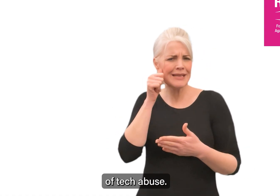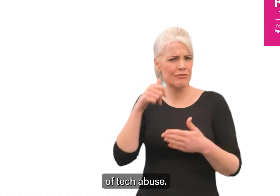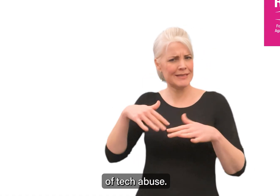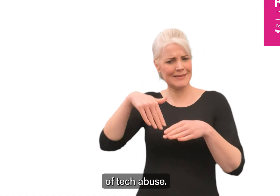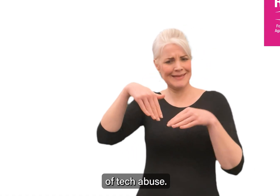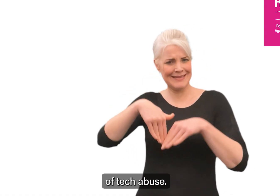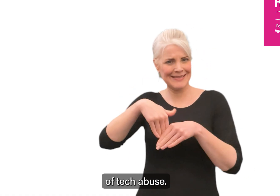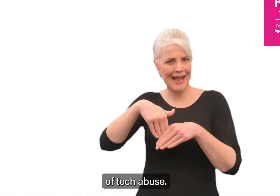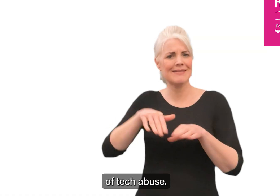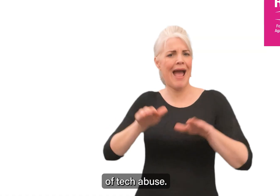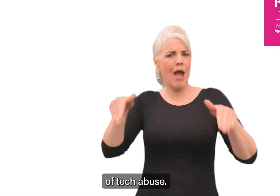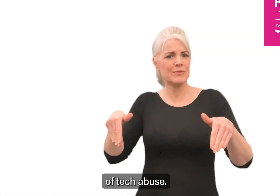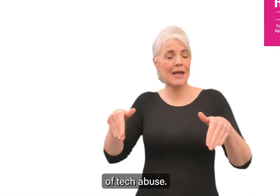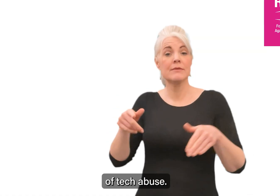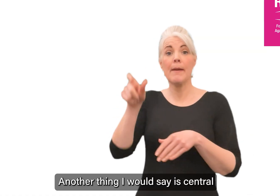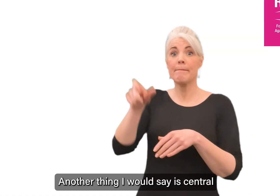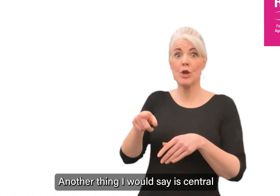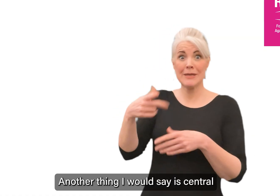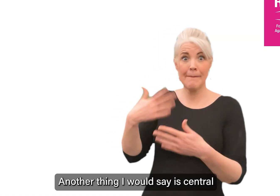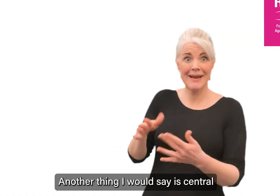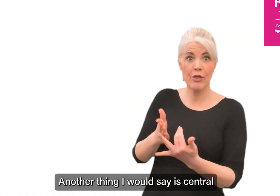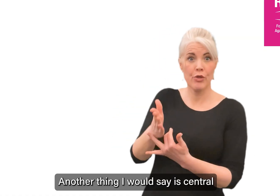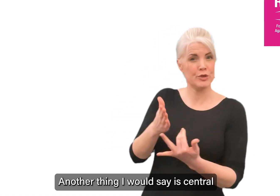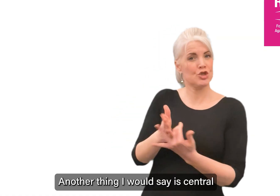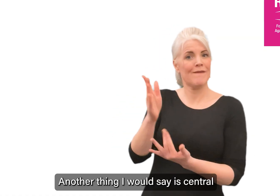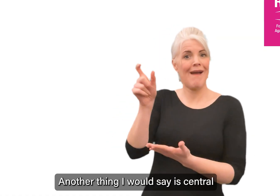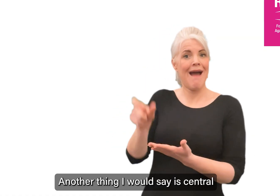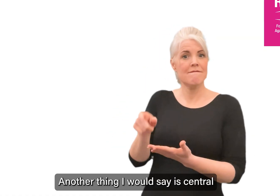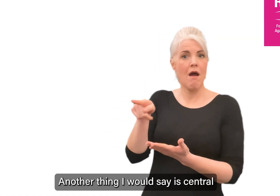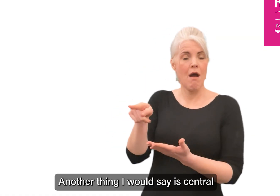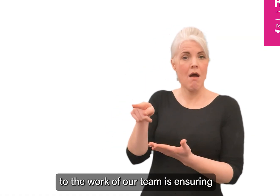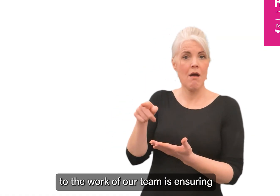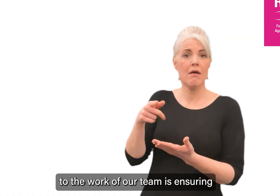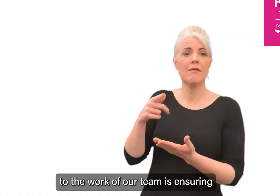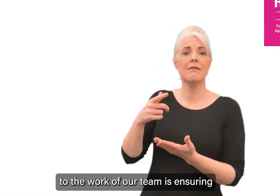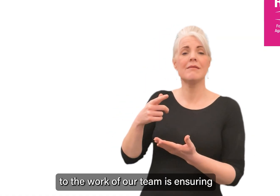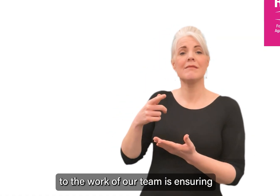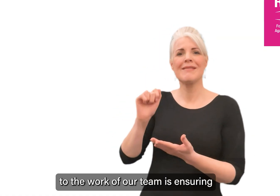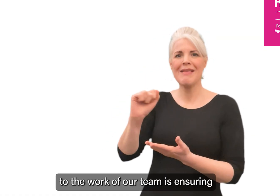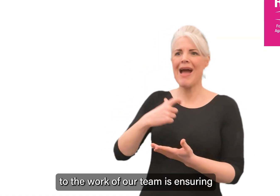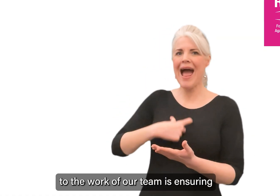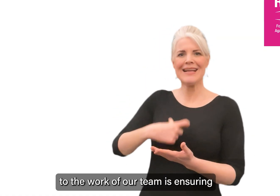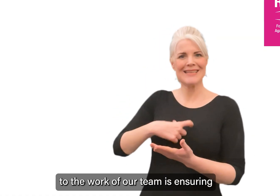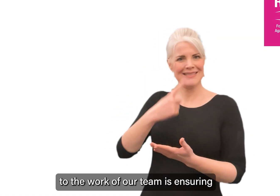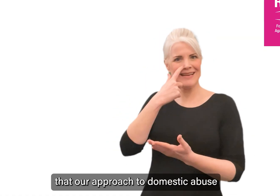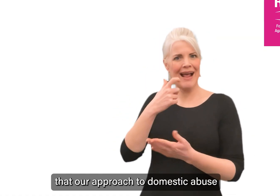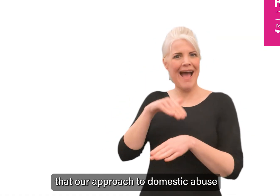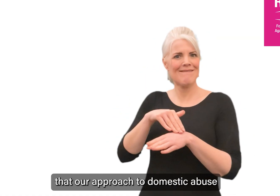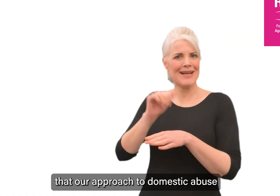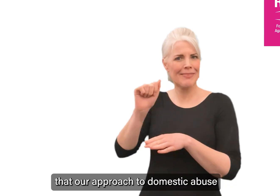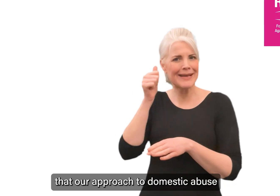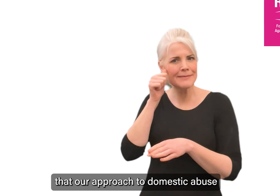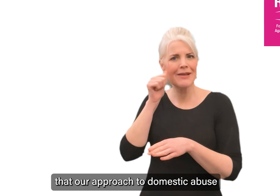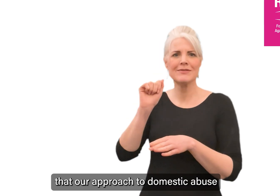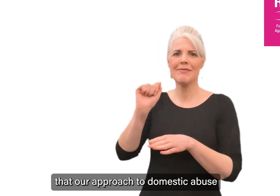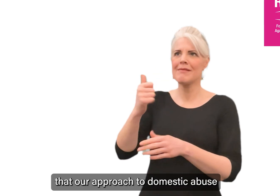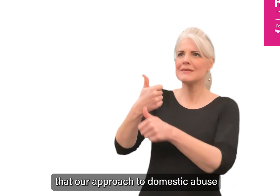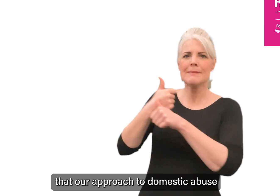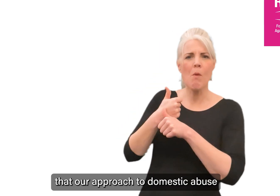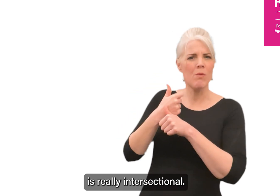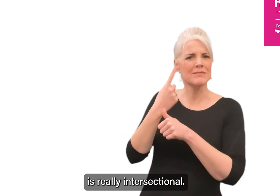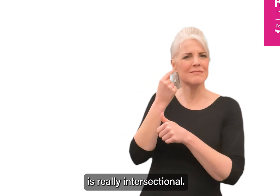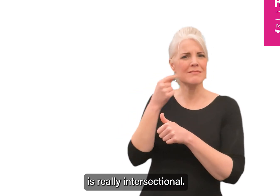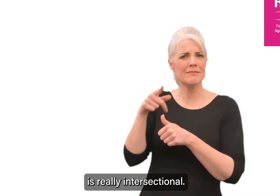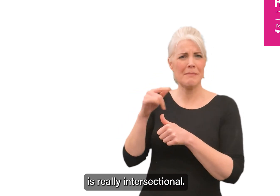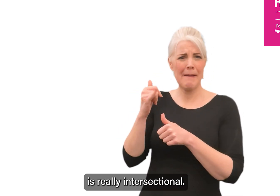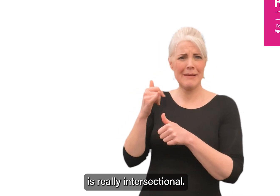of tech abuse. Another thing I would say is central to the work of our team is ensuring that our approach to domestic